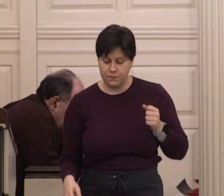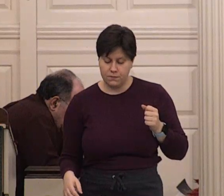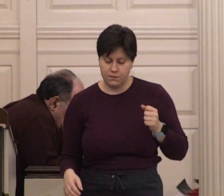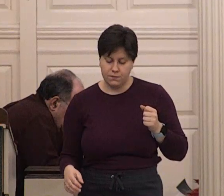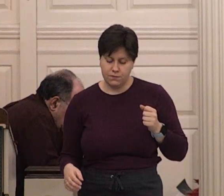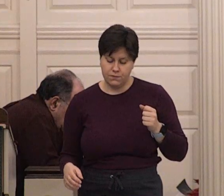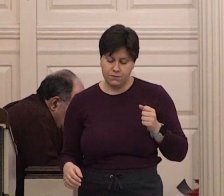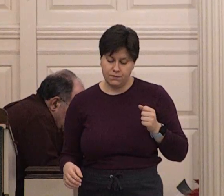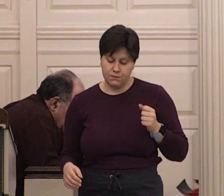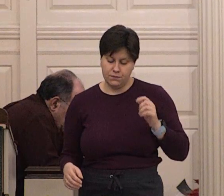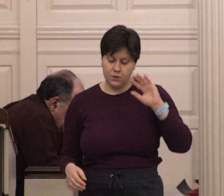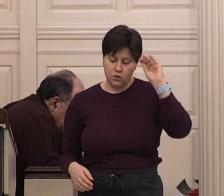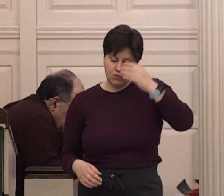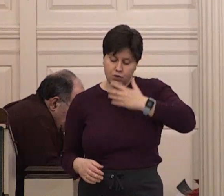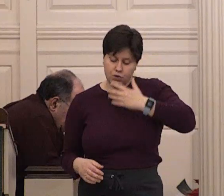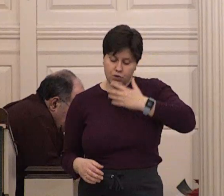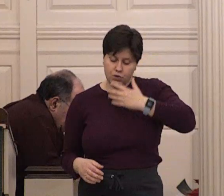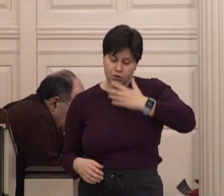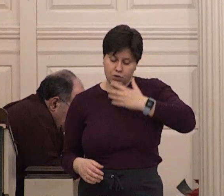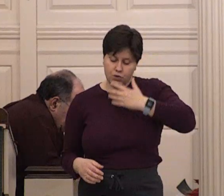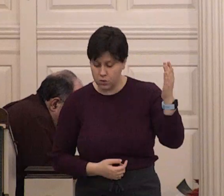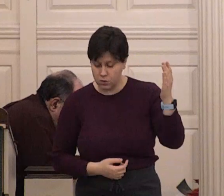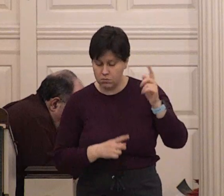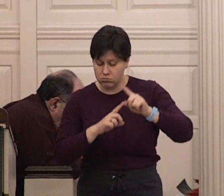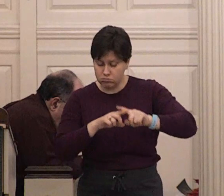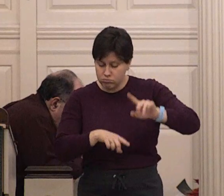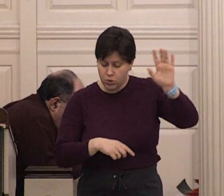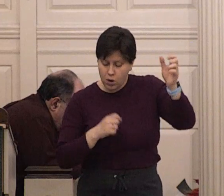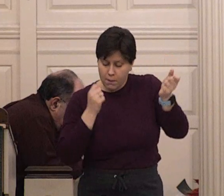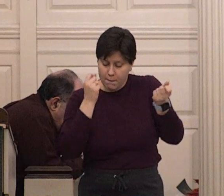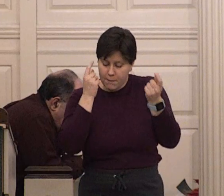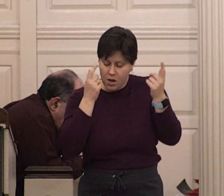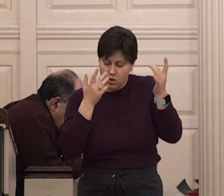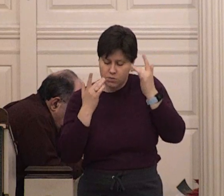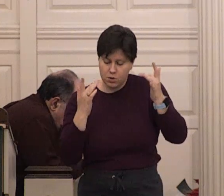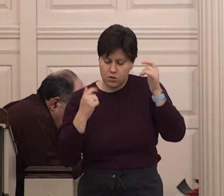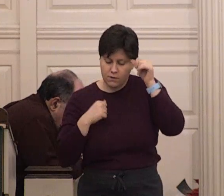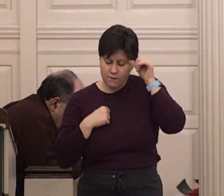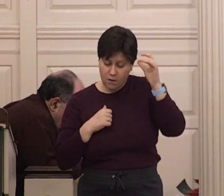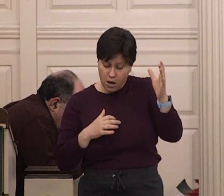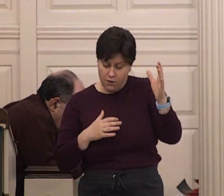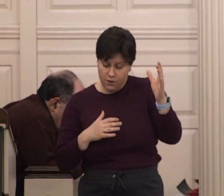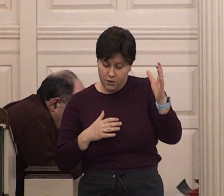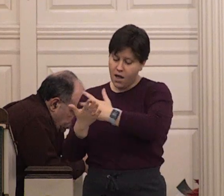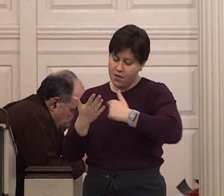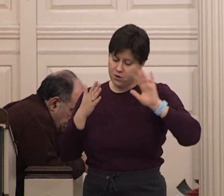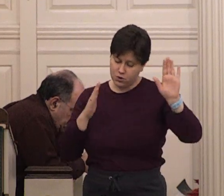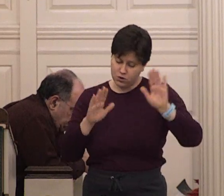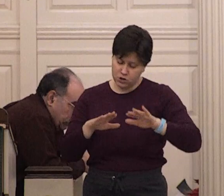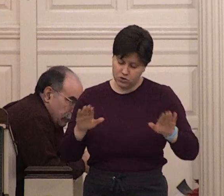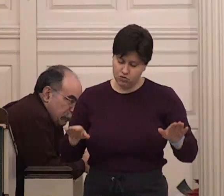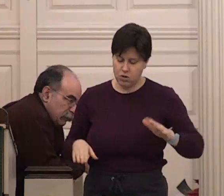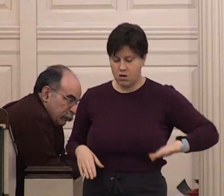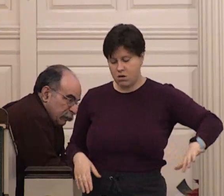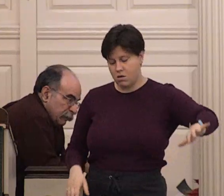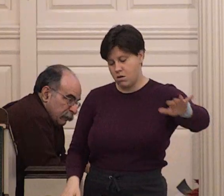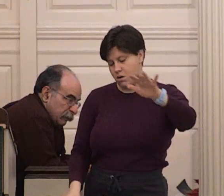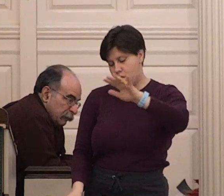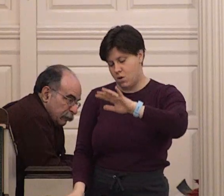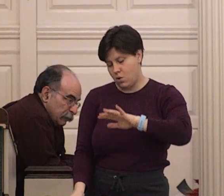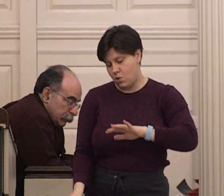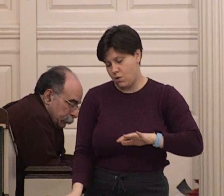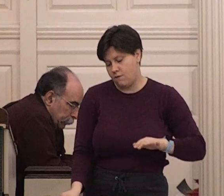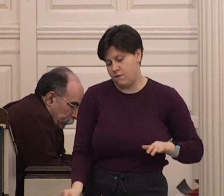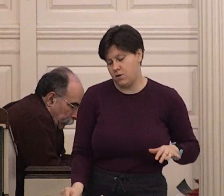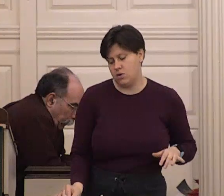Listen graciously to the prayers of this family, compassion, O merciful Father, gather to yourself all your